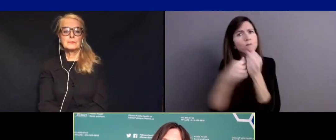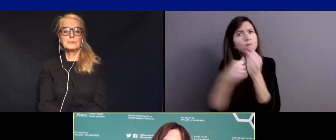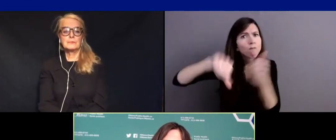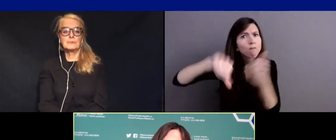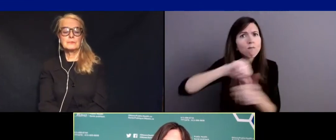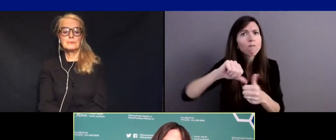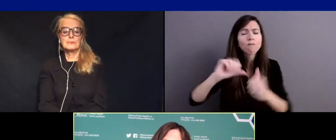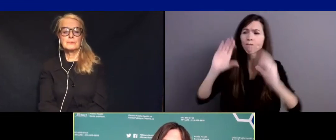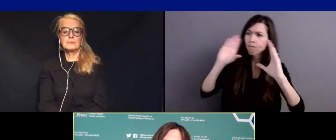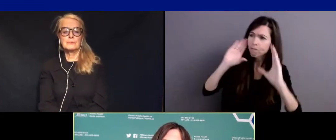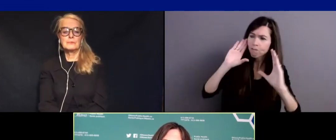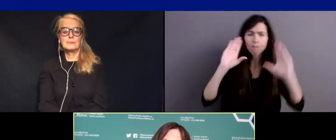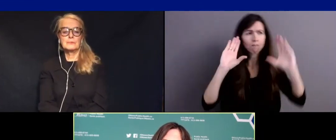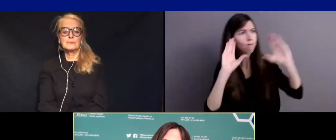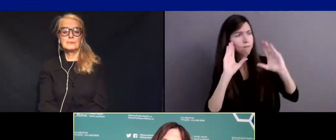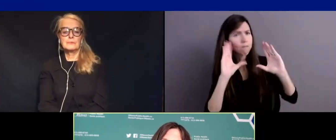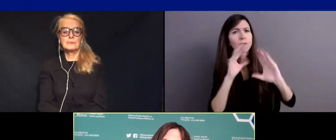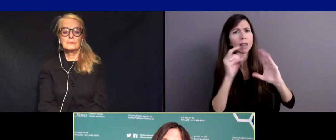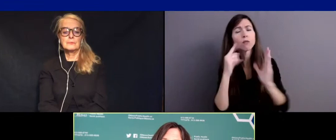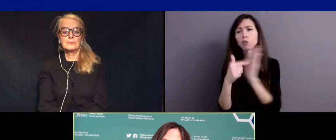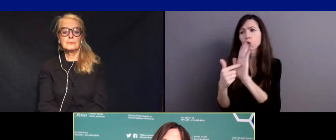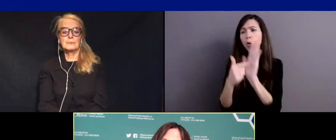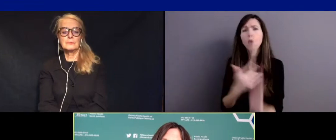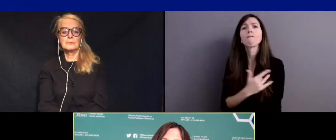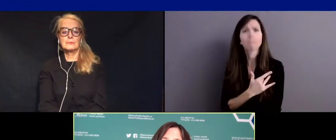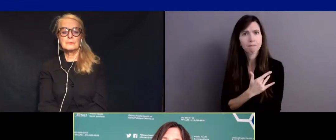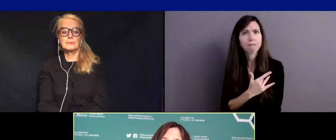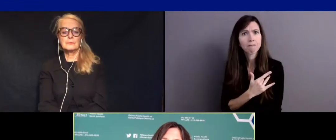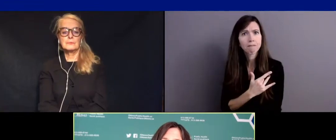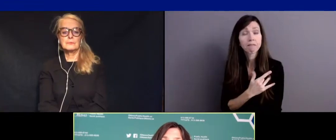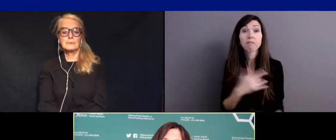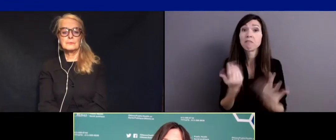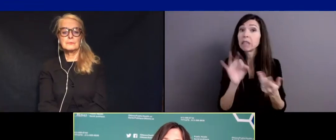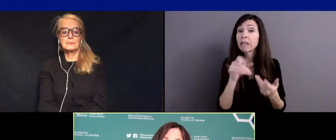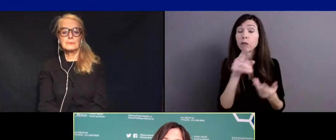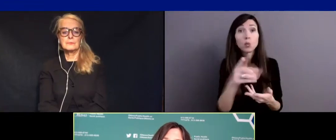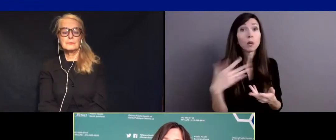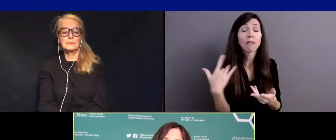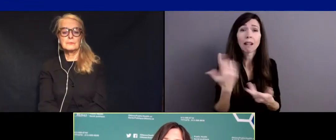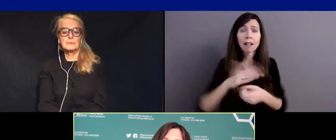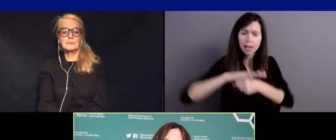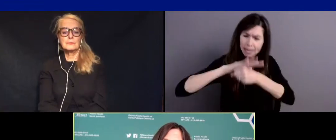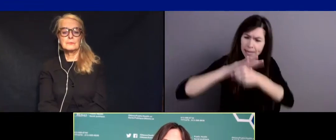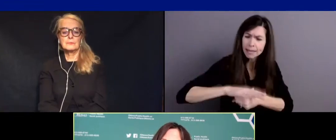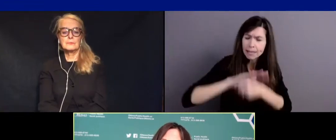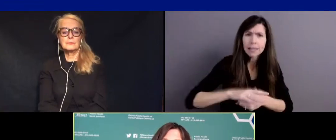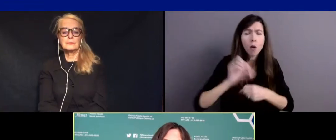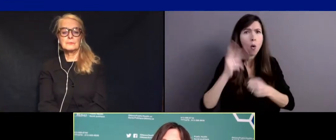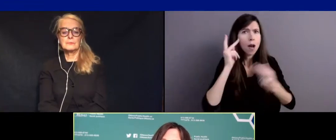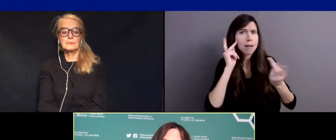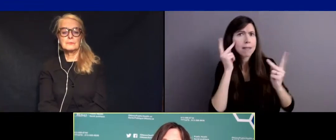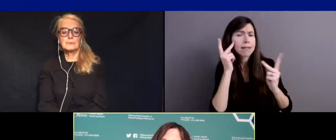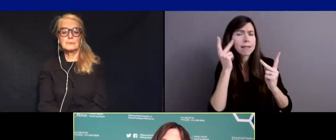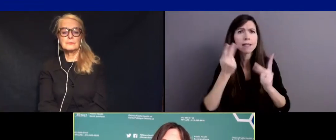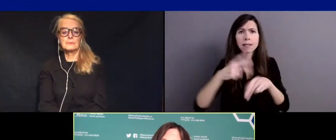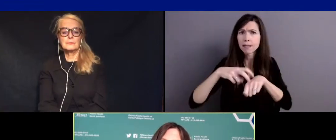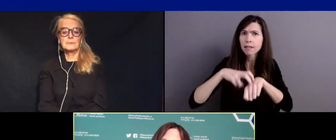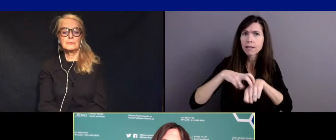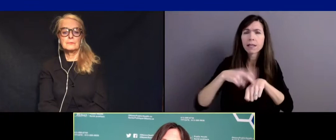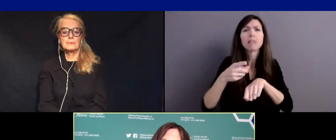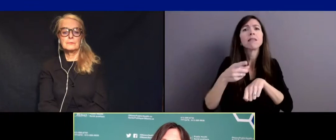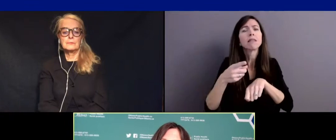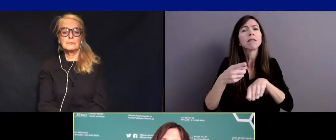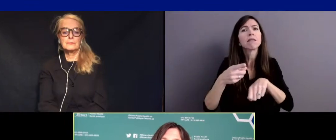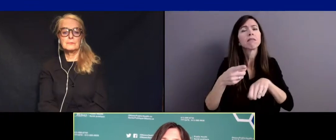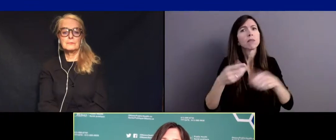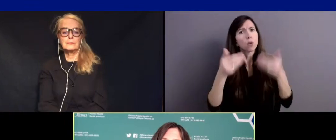show compassion. And we encourage anyone who's feeling distressed to reach out and seek support. It's okay to not be